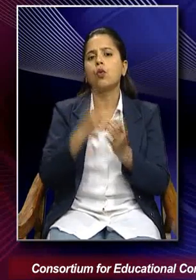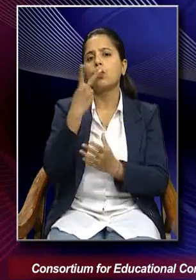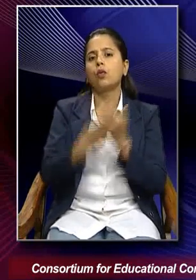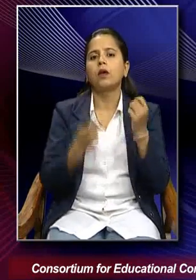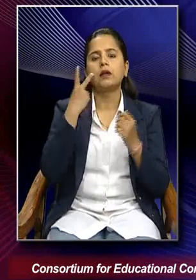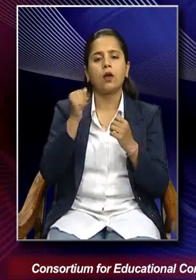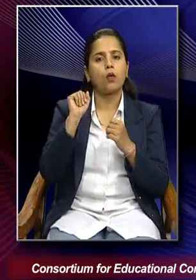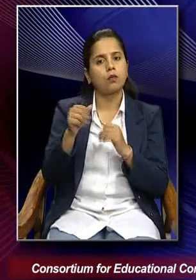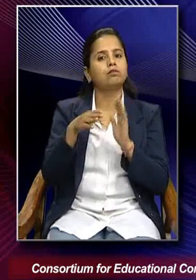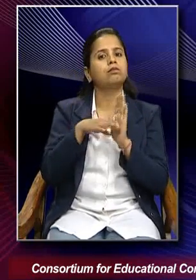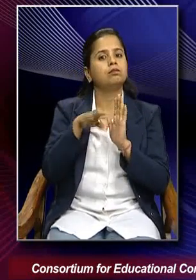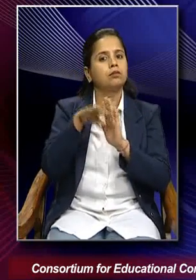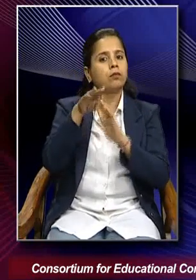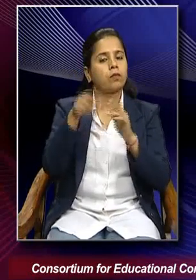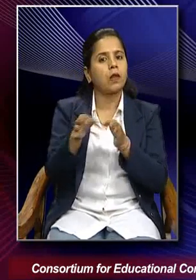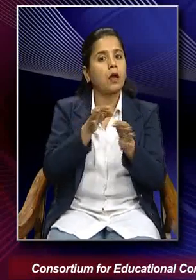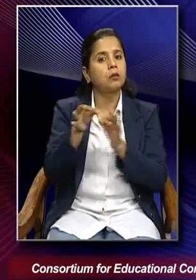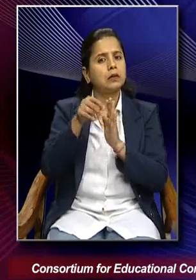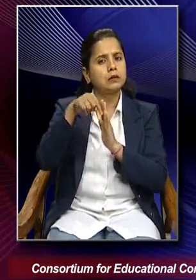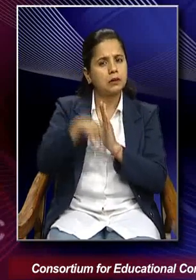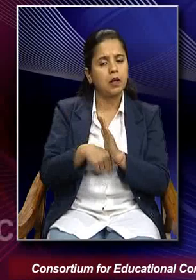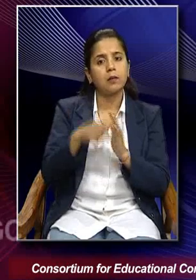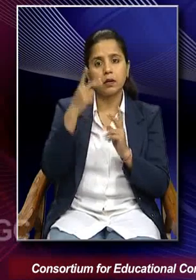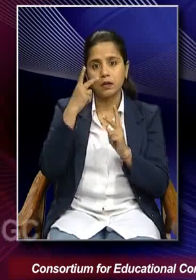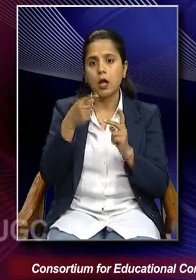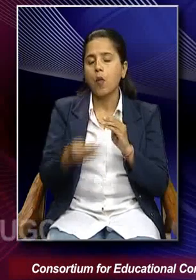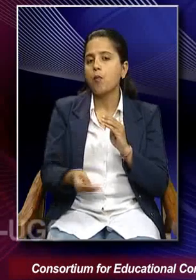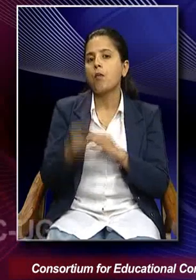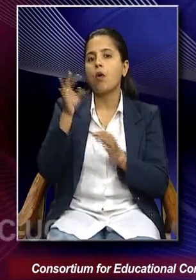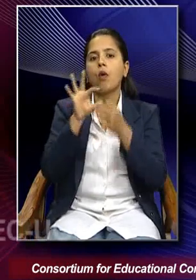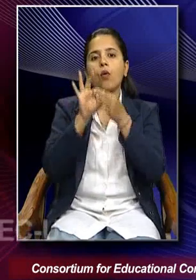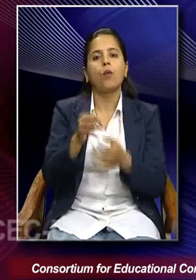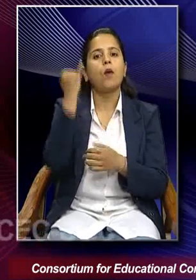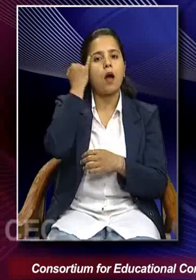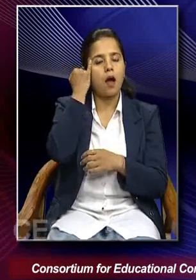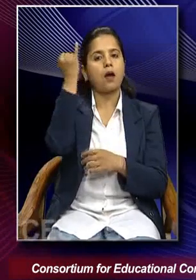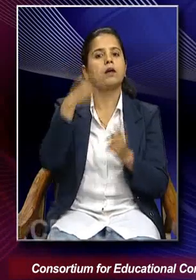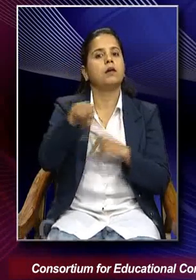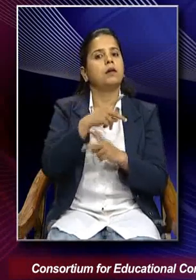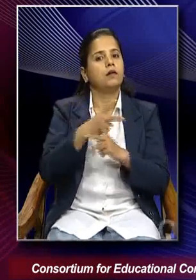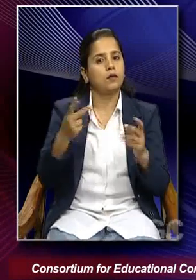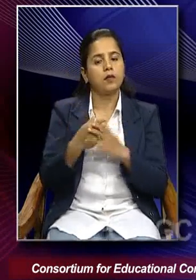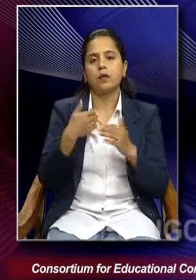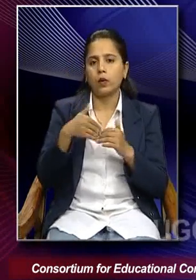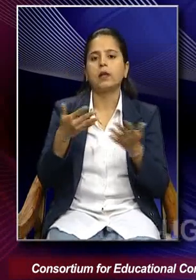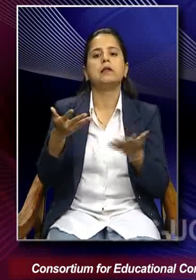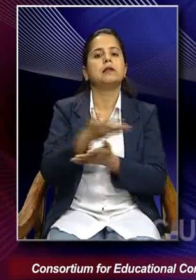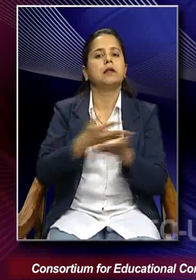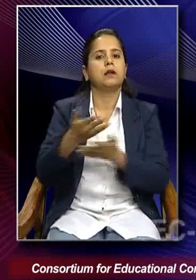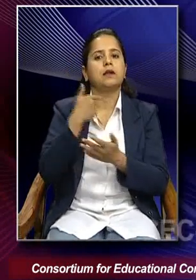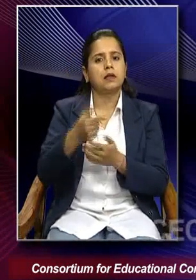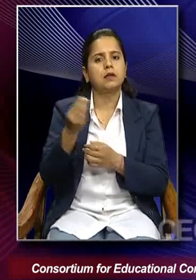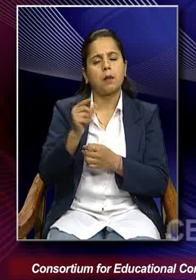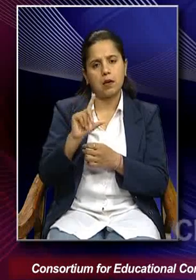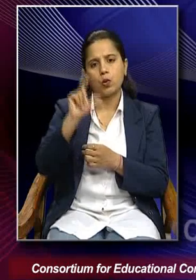position or elaborating it with some more ideas into it, which we will be discussing in some